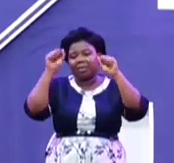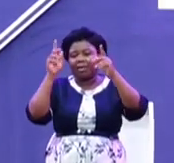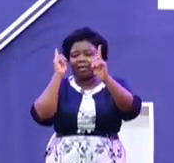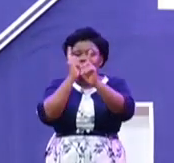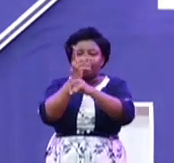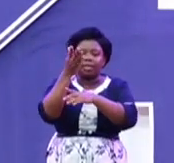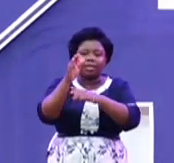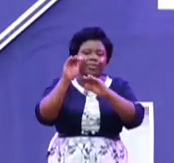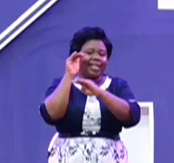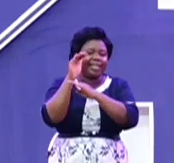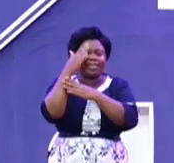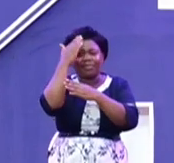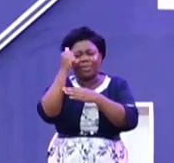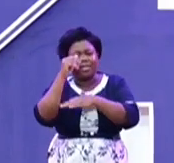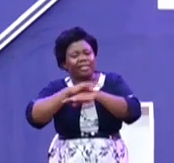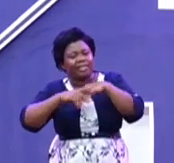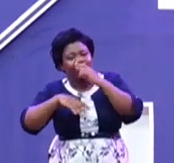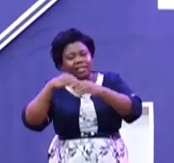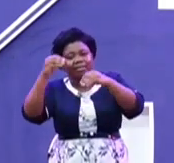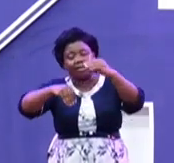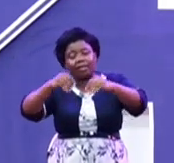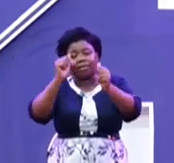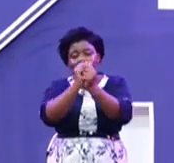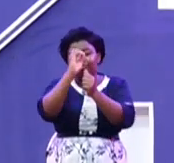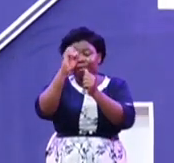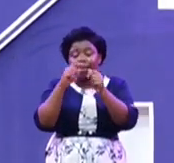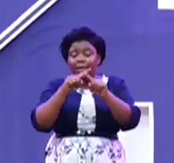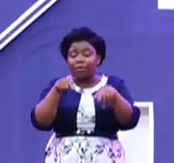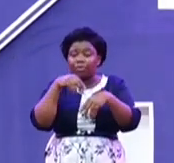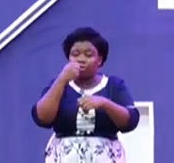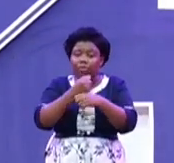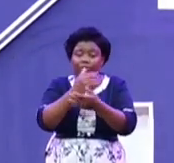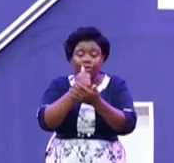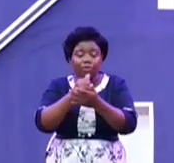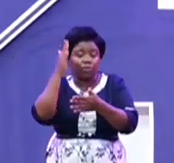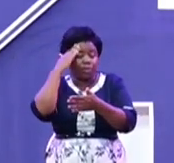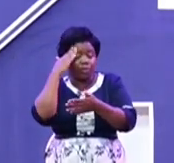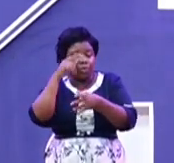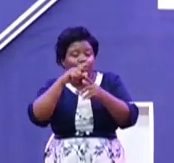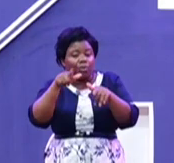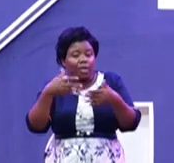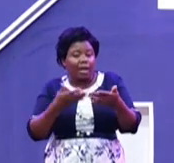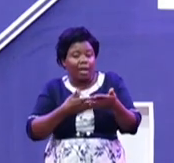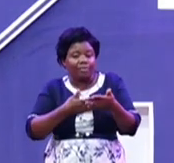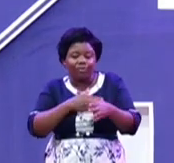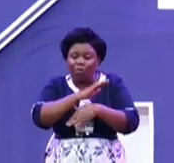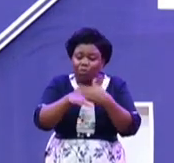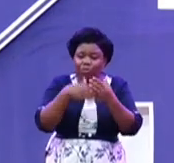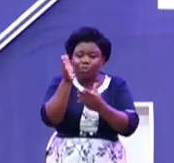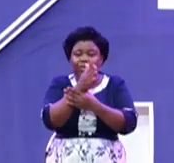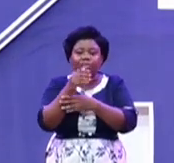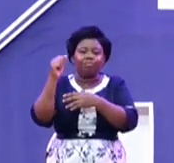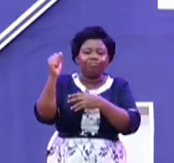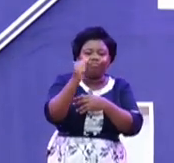tebakikola naye ffe tukikola olw'okubanga tumanyi nti tukyalina obuweereza bwonna